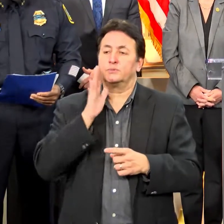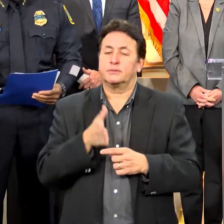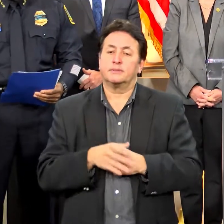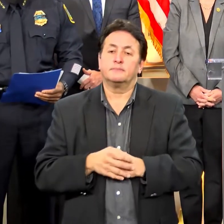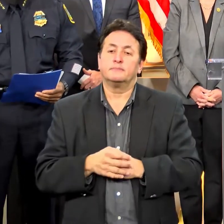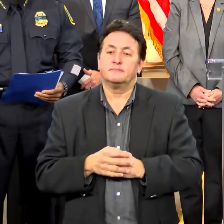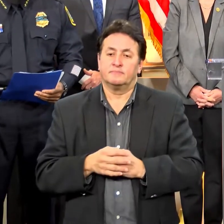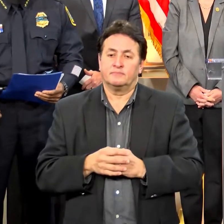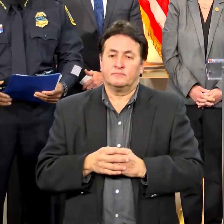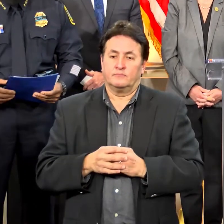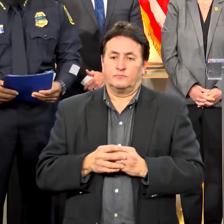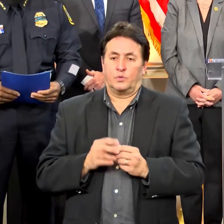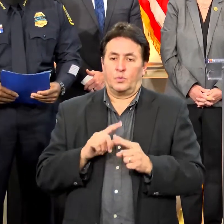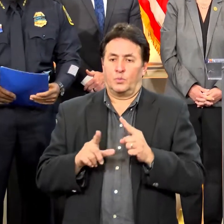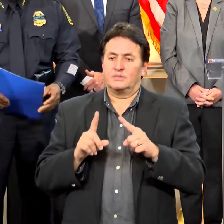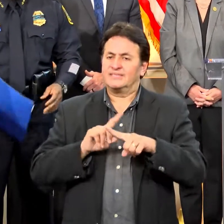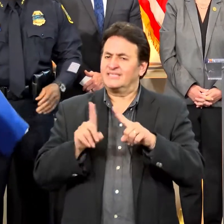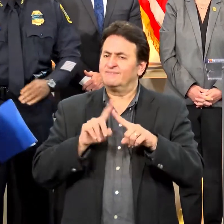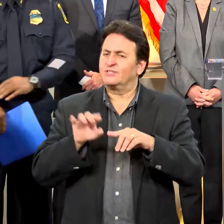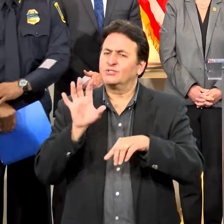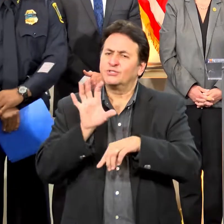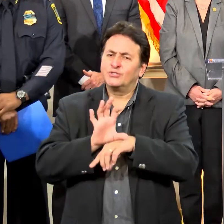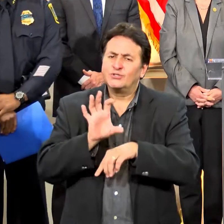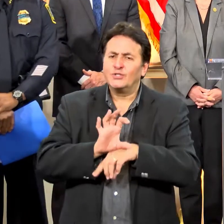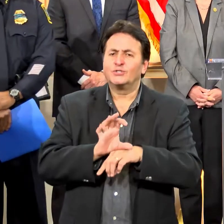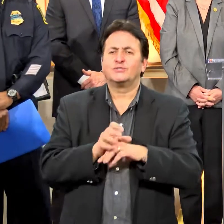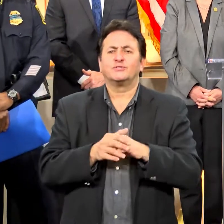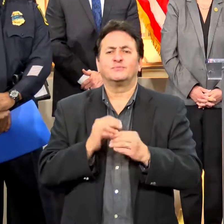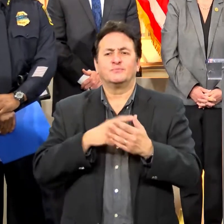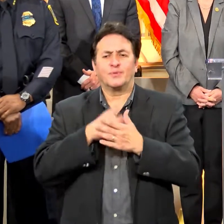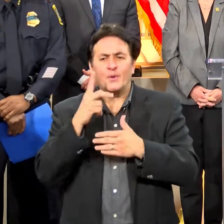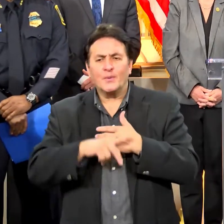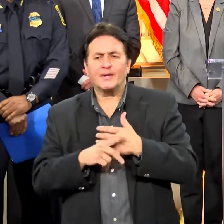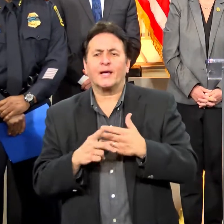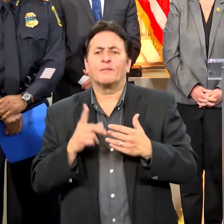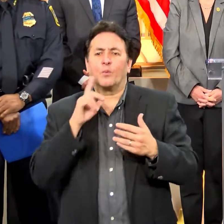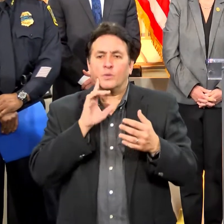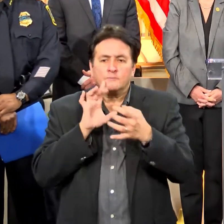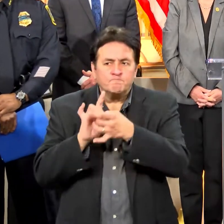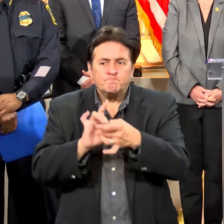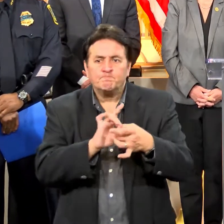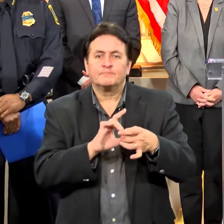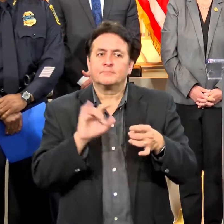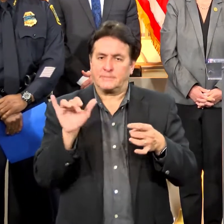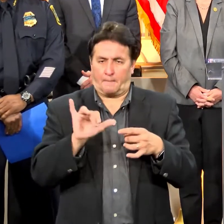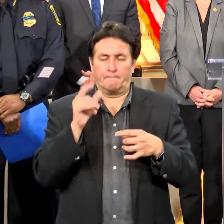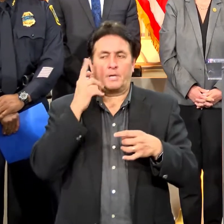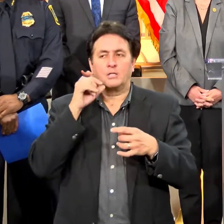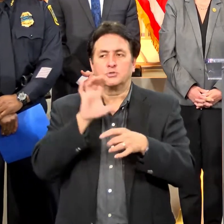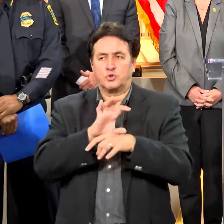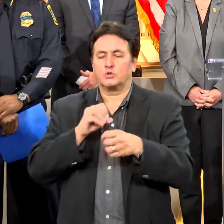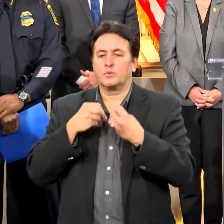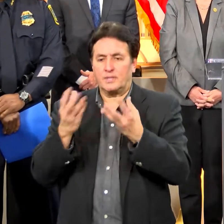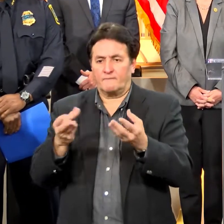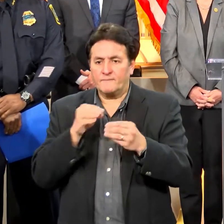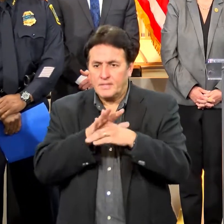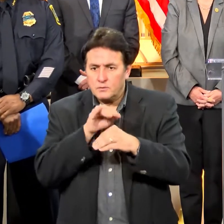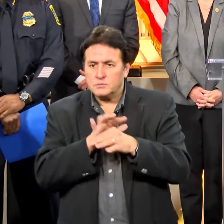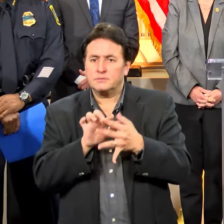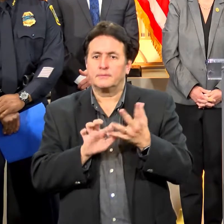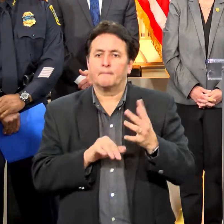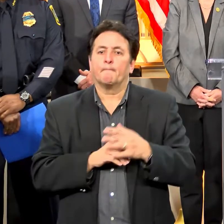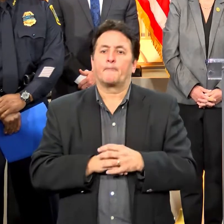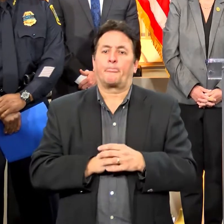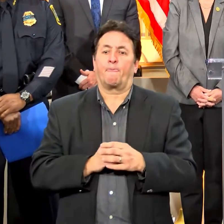community-based organizations to support program expansion. The city will further invest $1 million